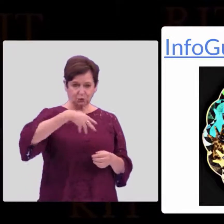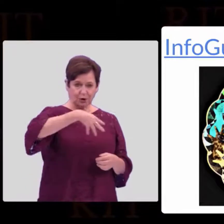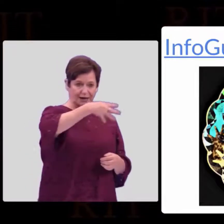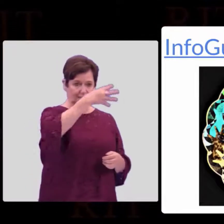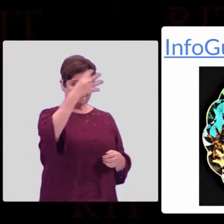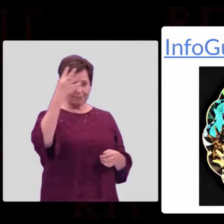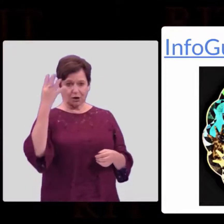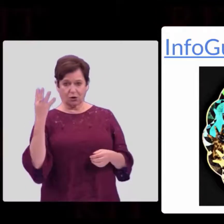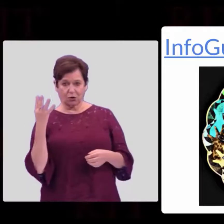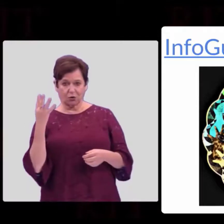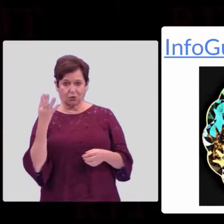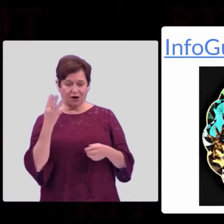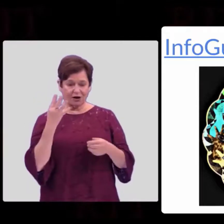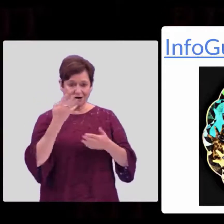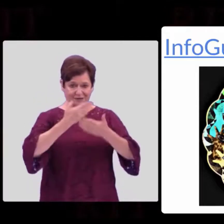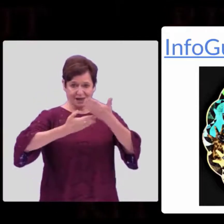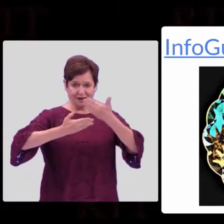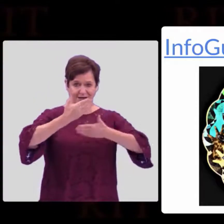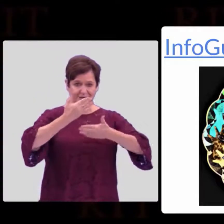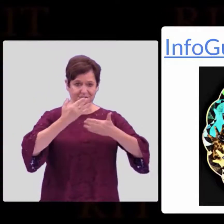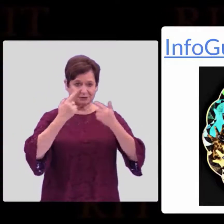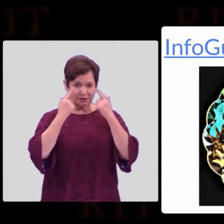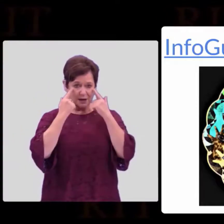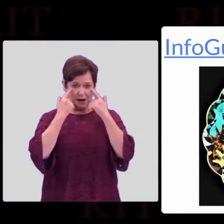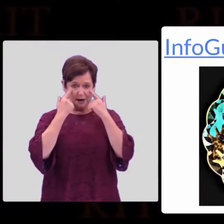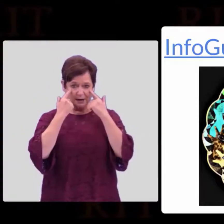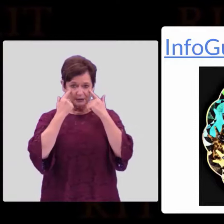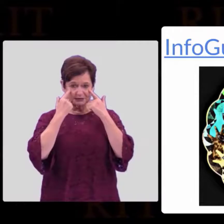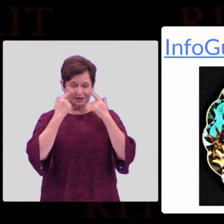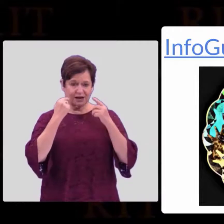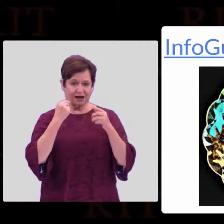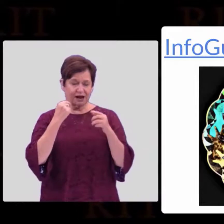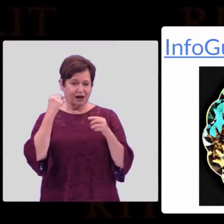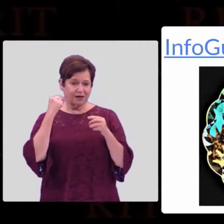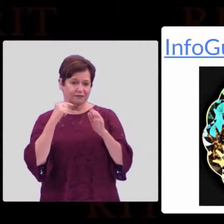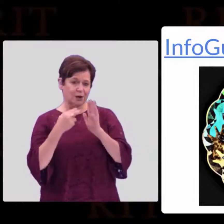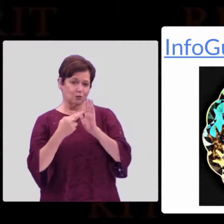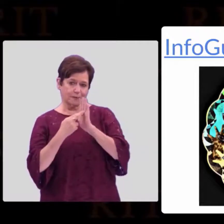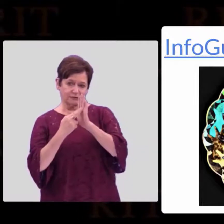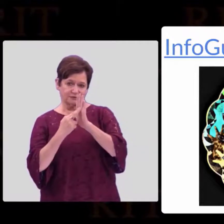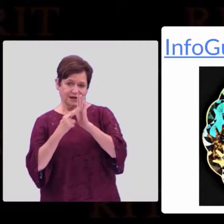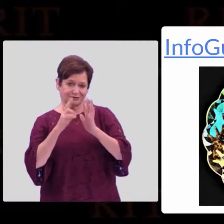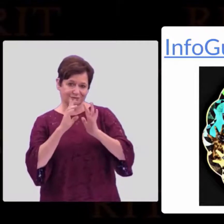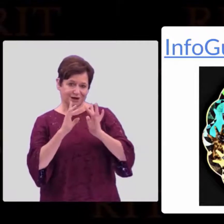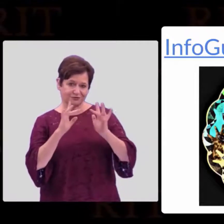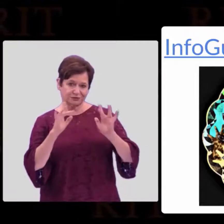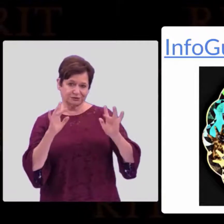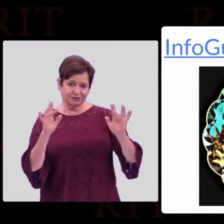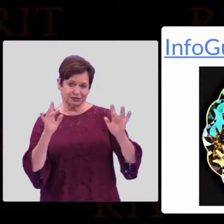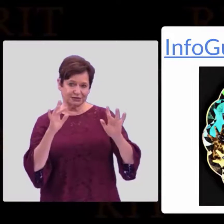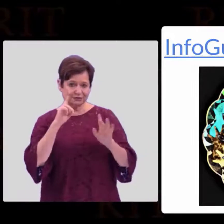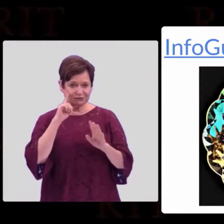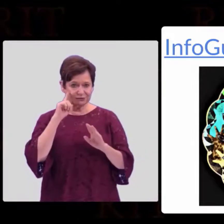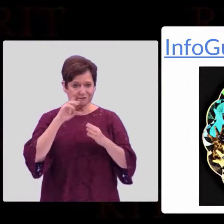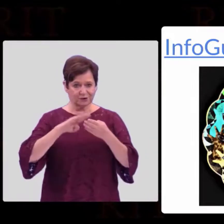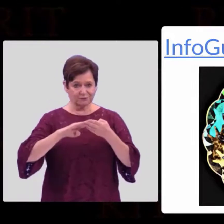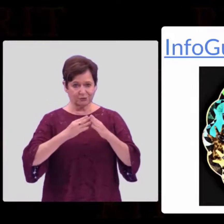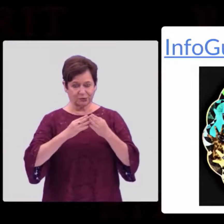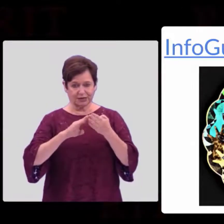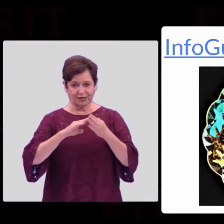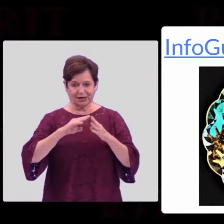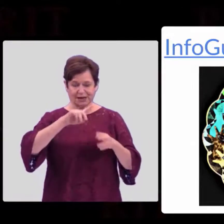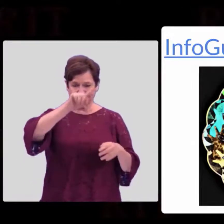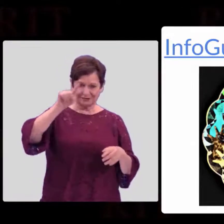You can see a rainbow of hands and eyes, and that represents diversity in the